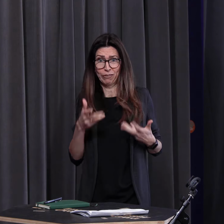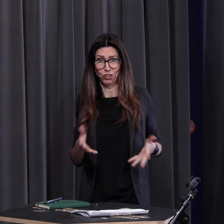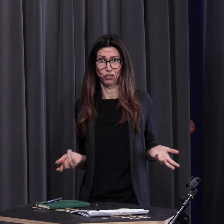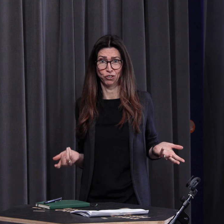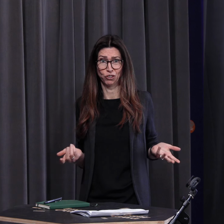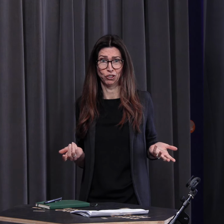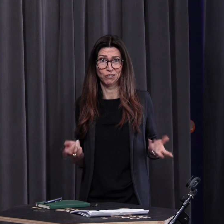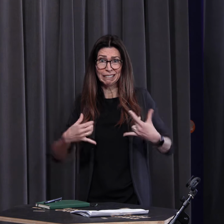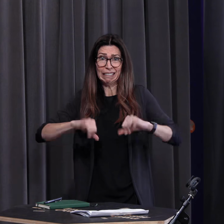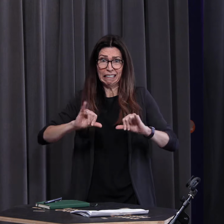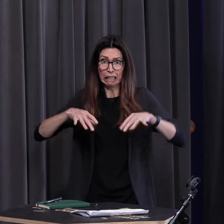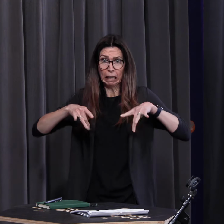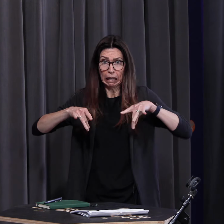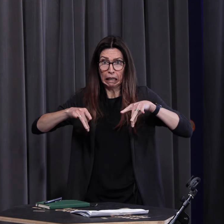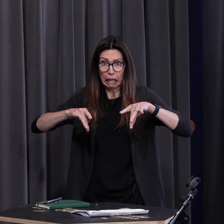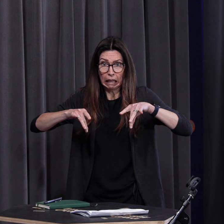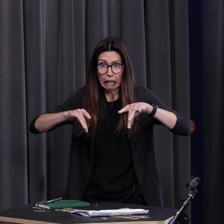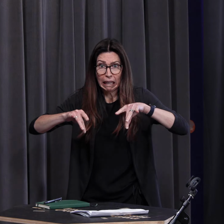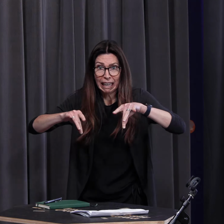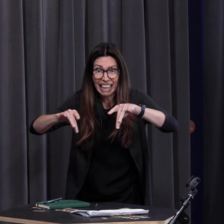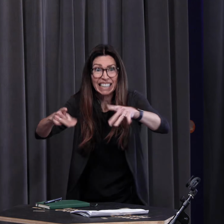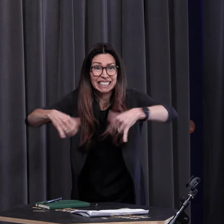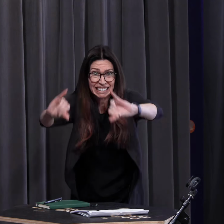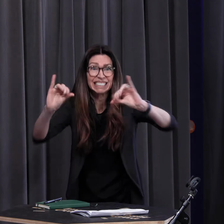Fair. But